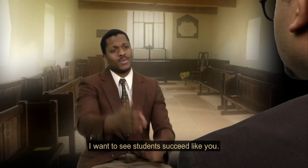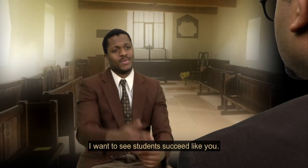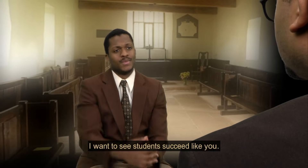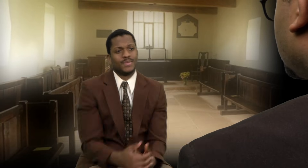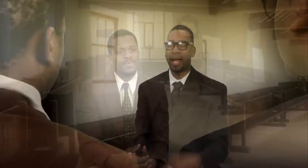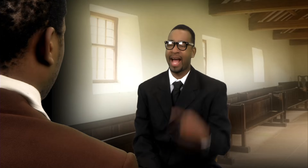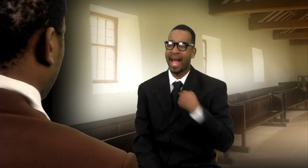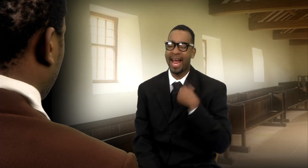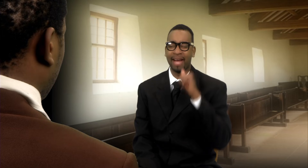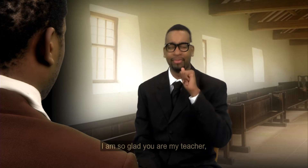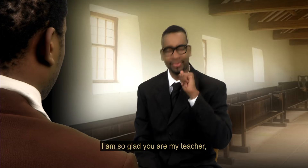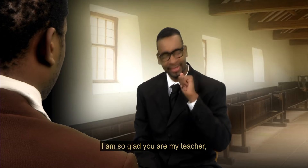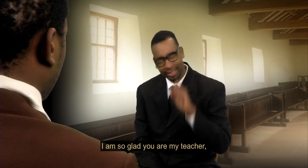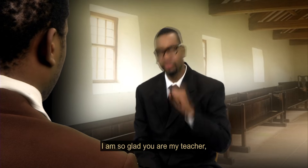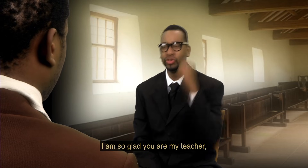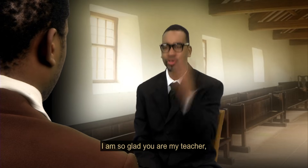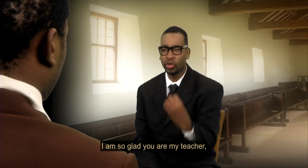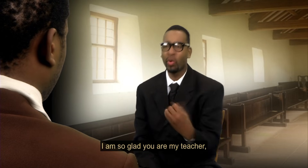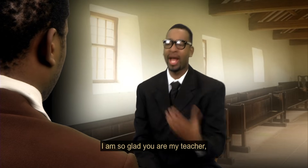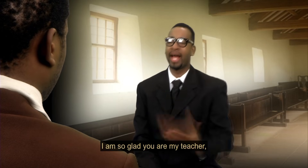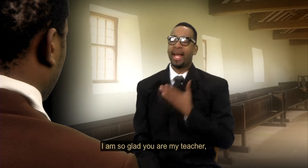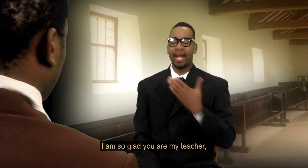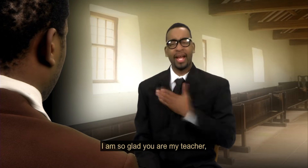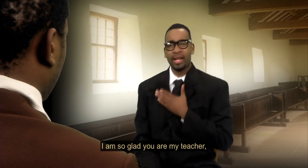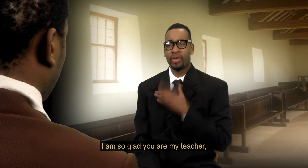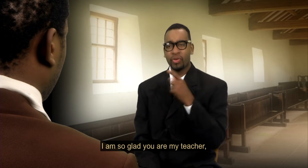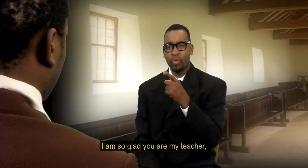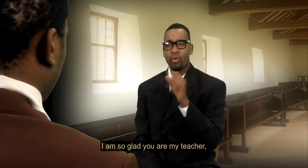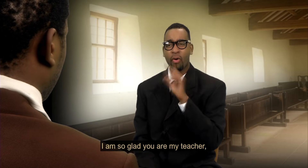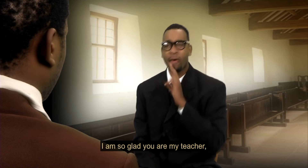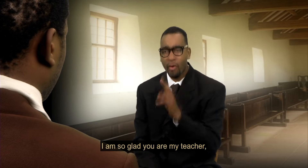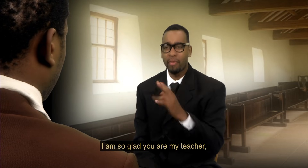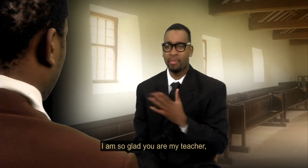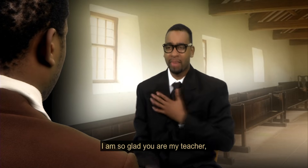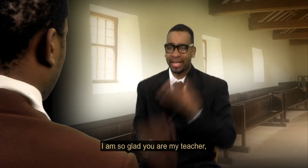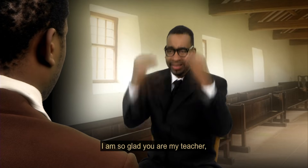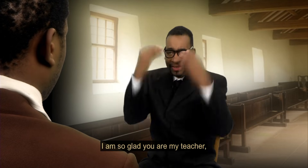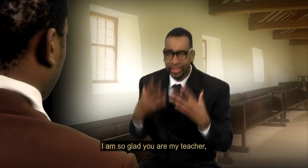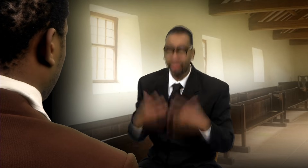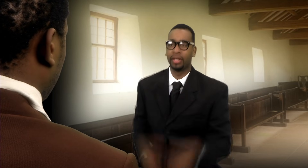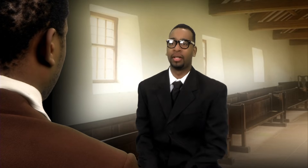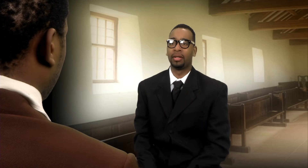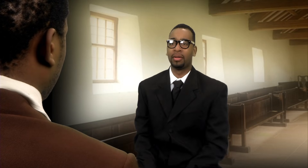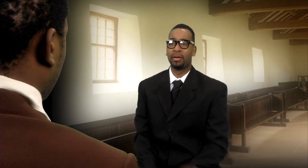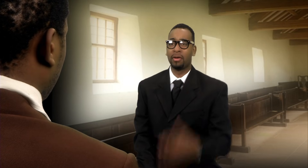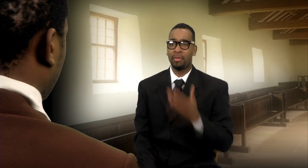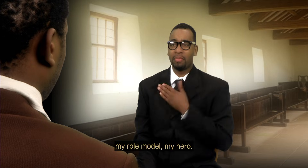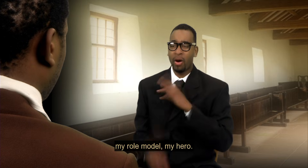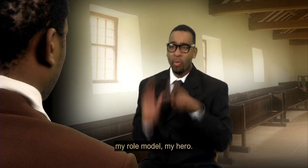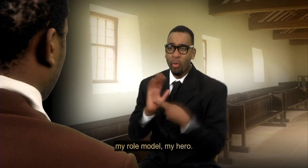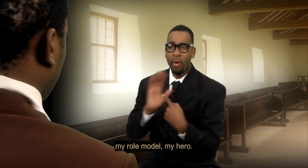you. I'm so glad you are my teacher, my role